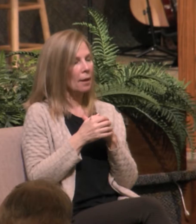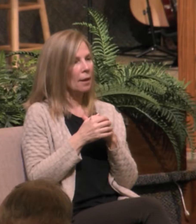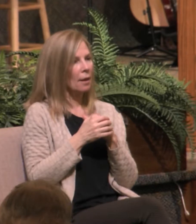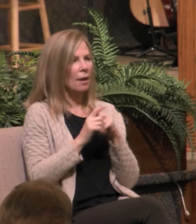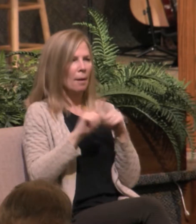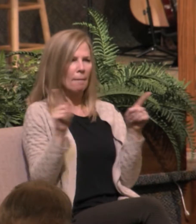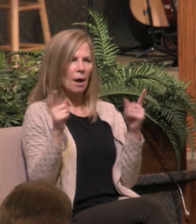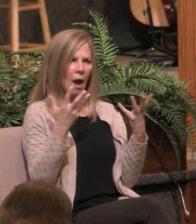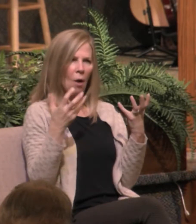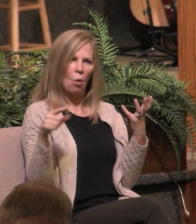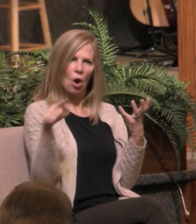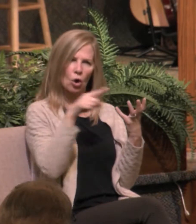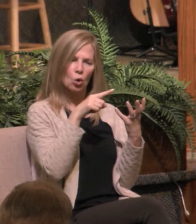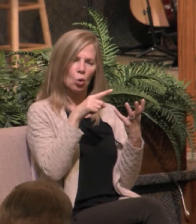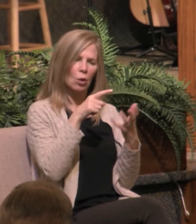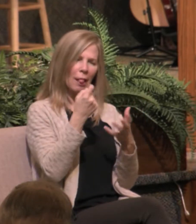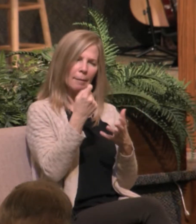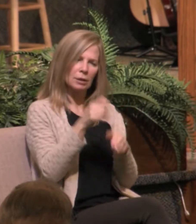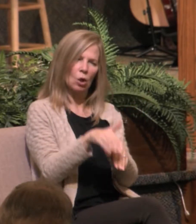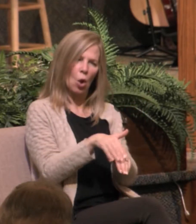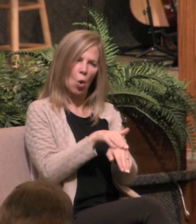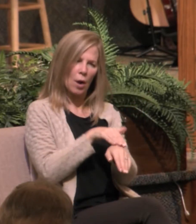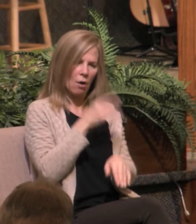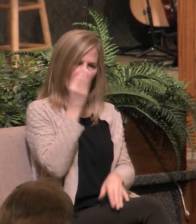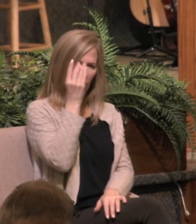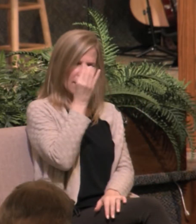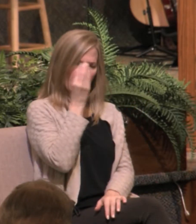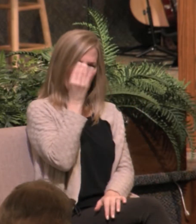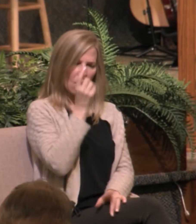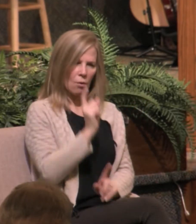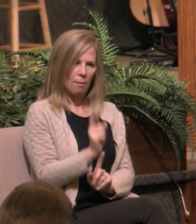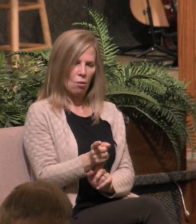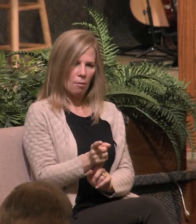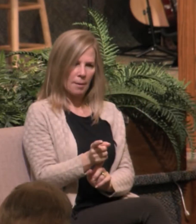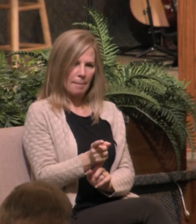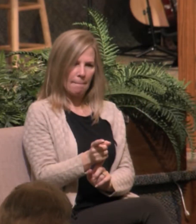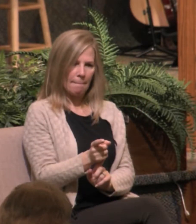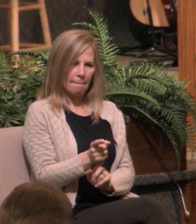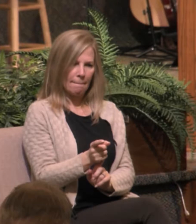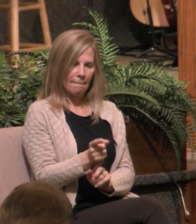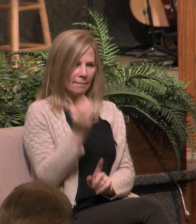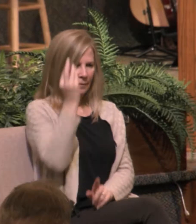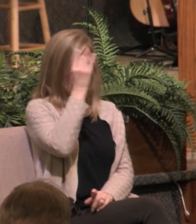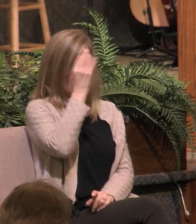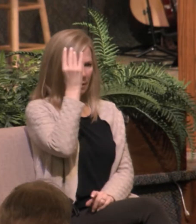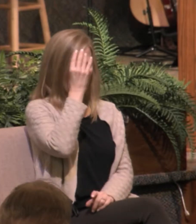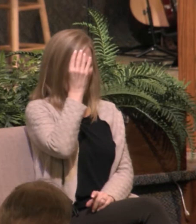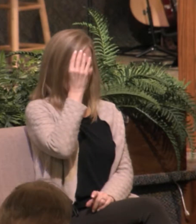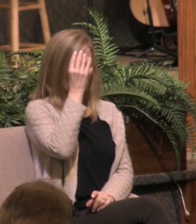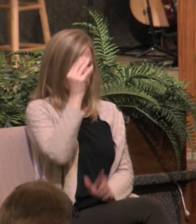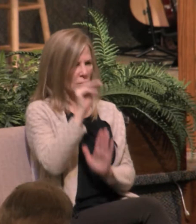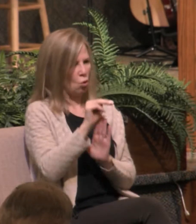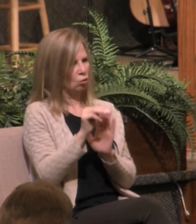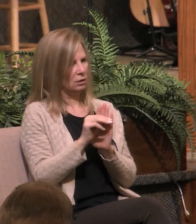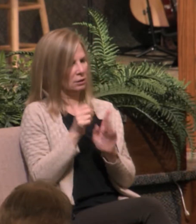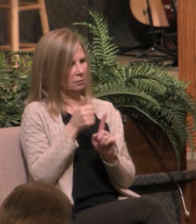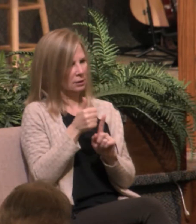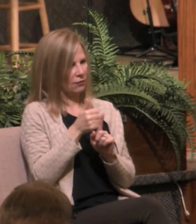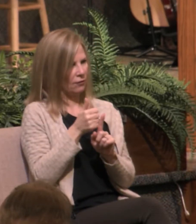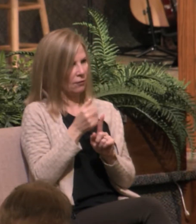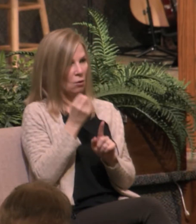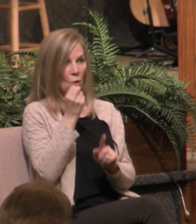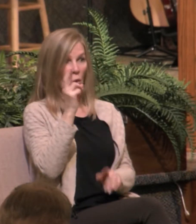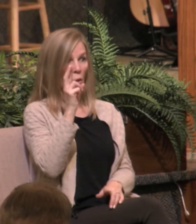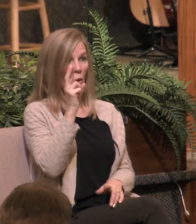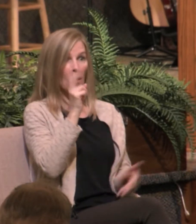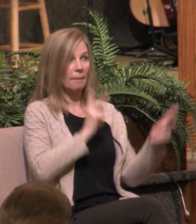But I want you to slow down a little bit and think about this for a moment. Think about it from the standpoint of Moses. Think about it from the standpoint